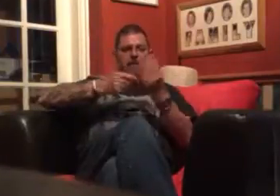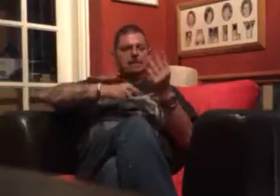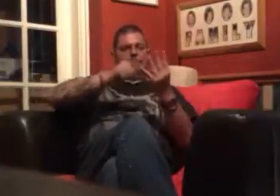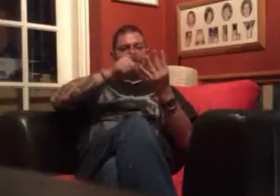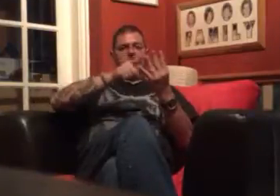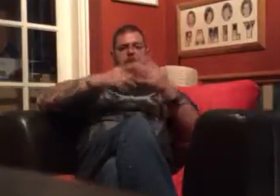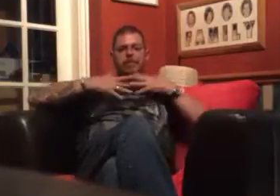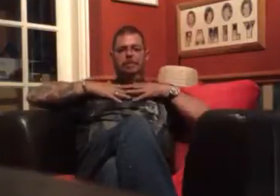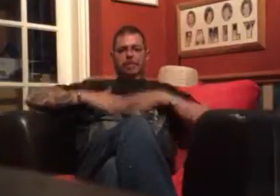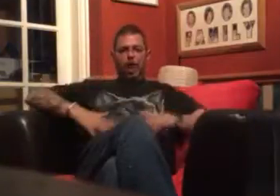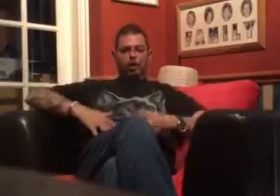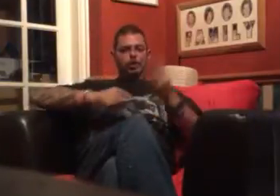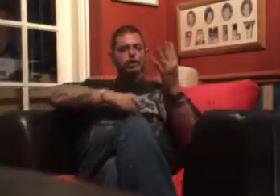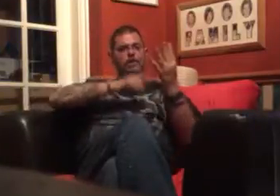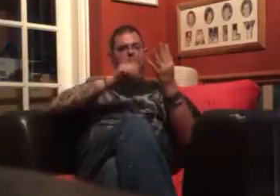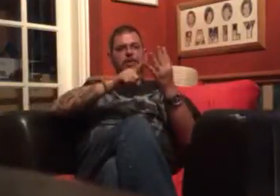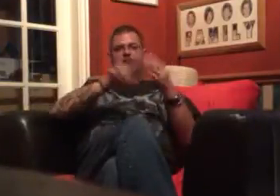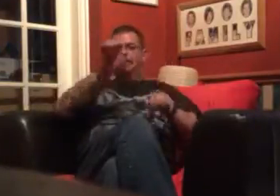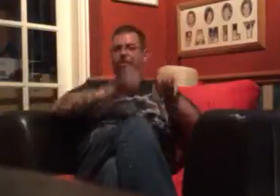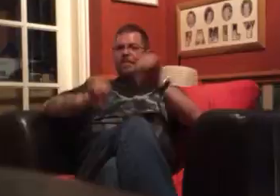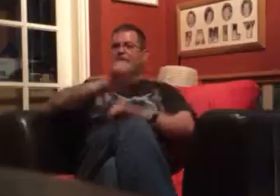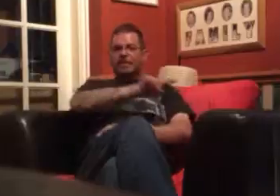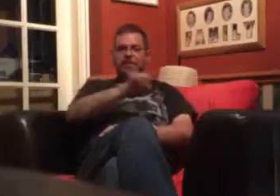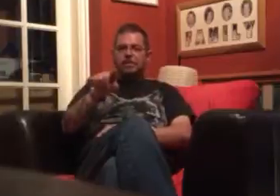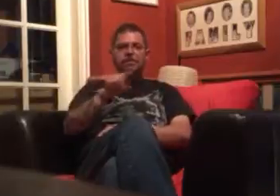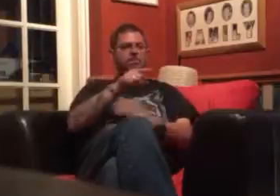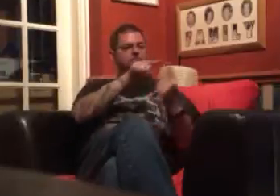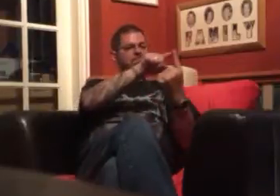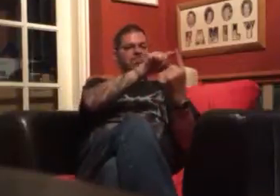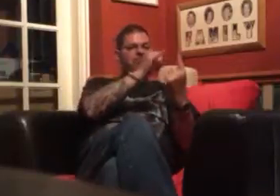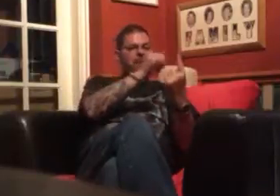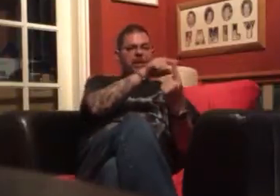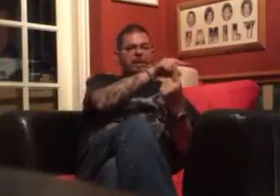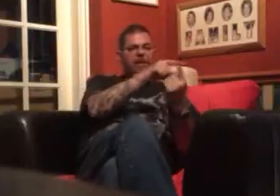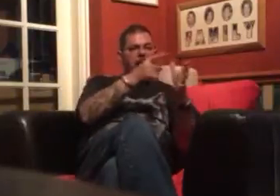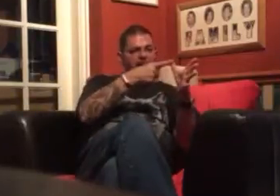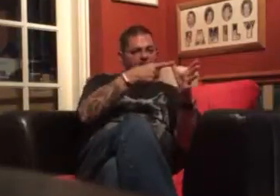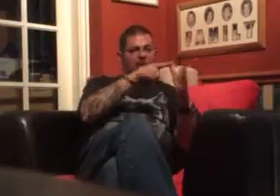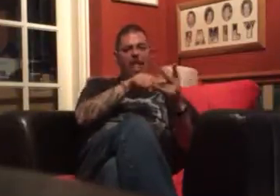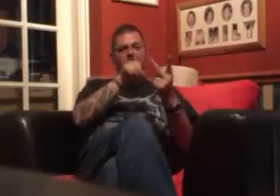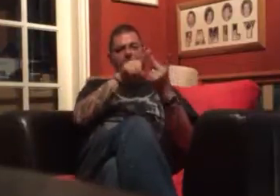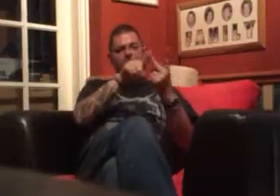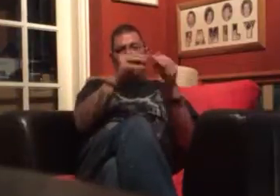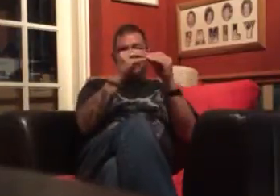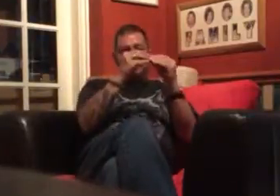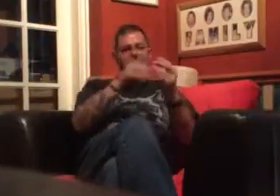business studies, biology and physics. Maybe they've got an A in the first, a B